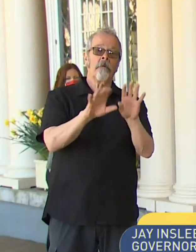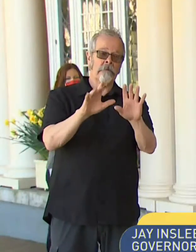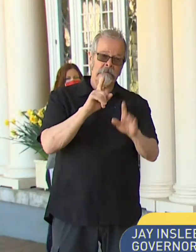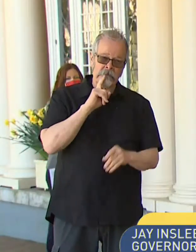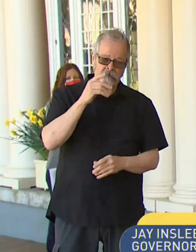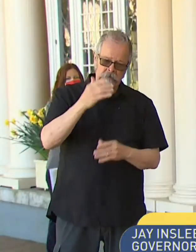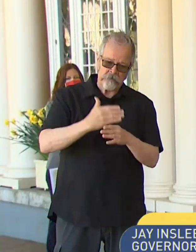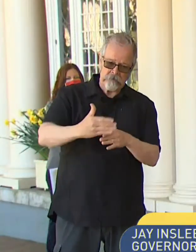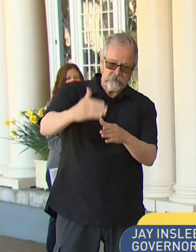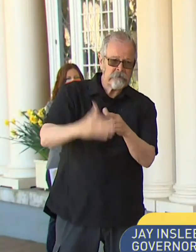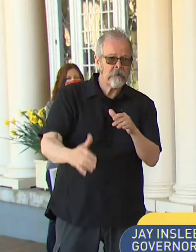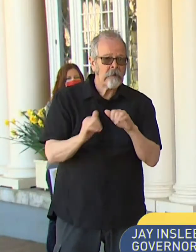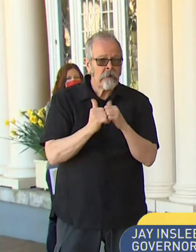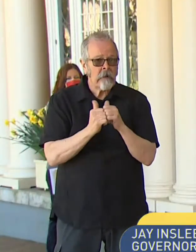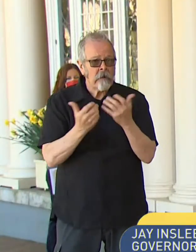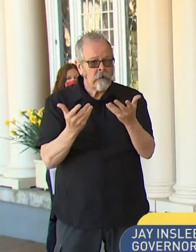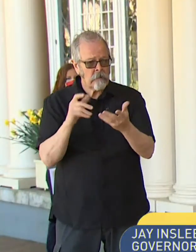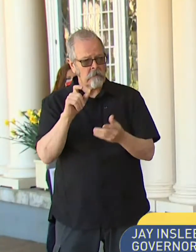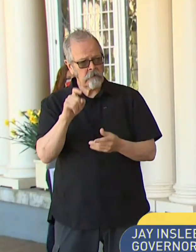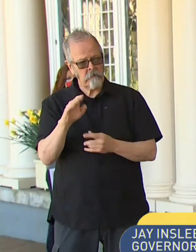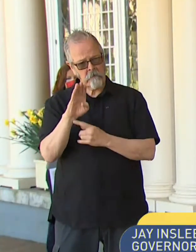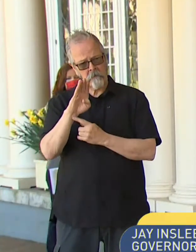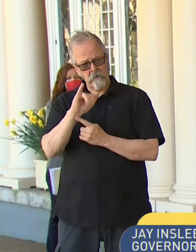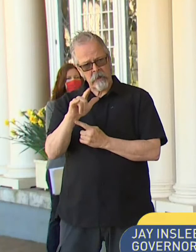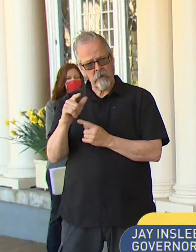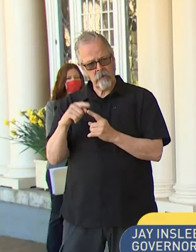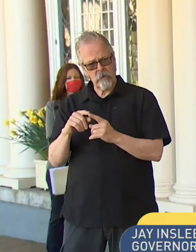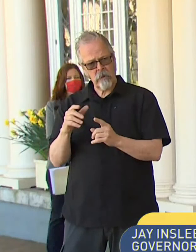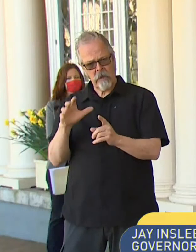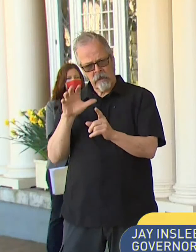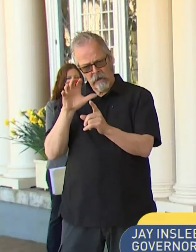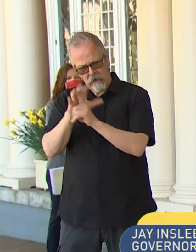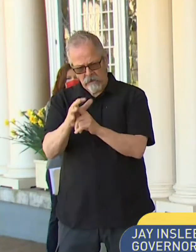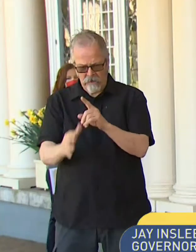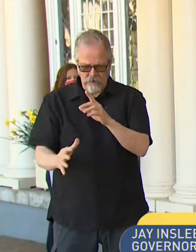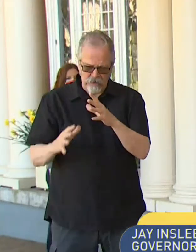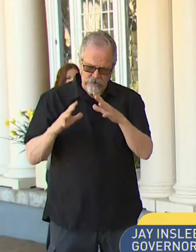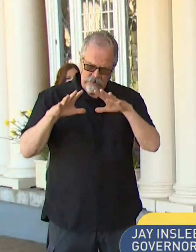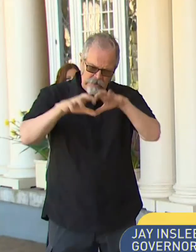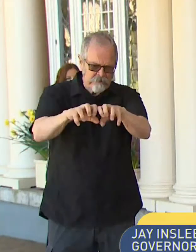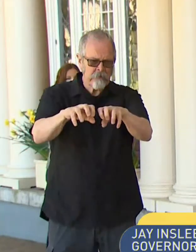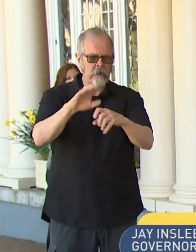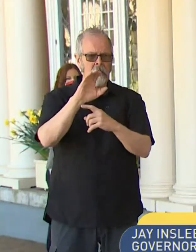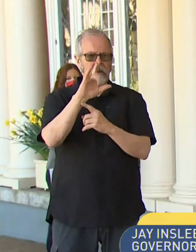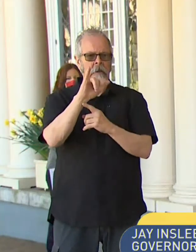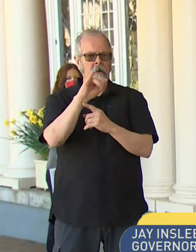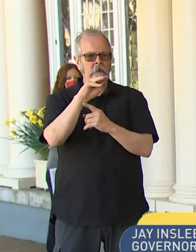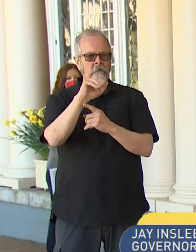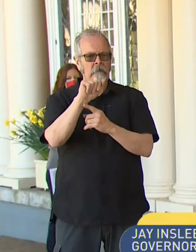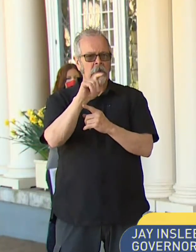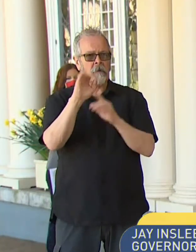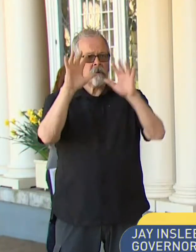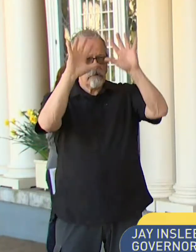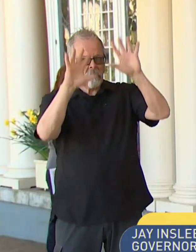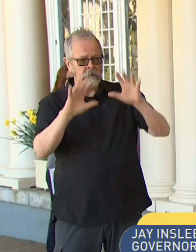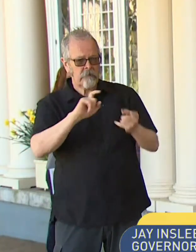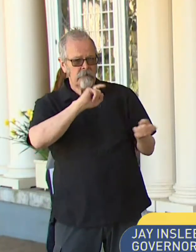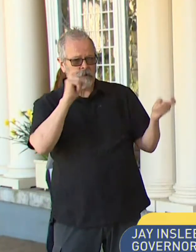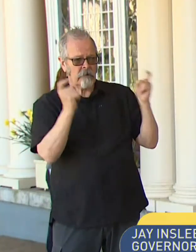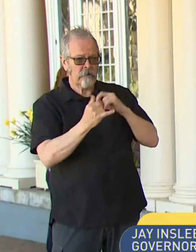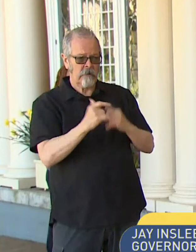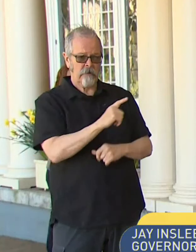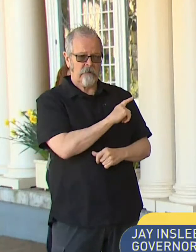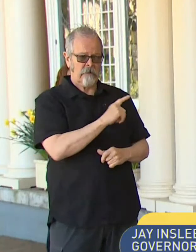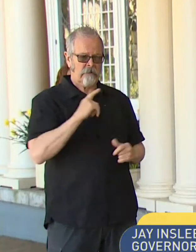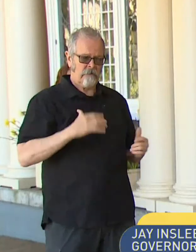our bills to attack climate change. There are now two bills pending in the legislature that have moved forward in both